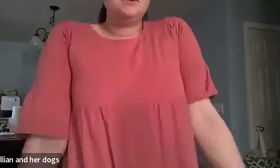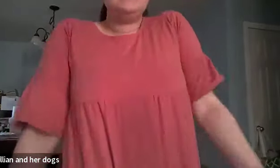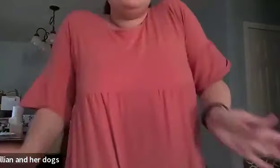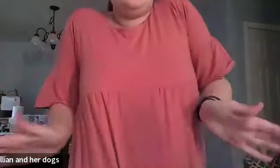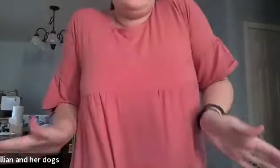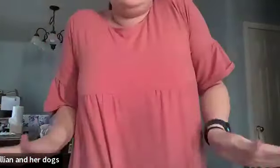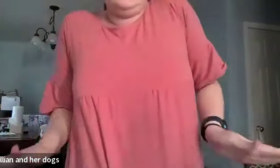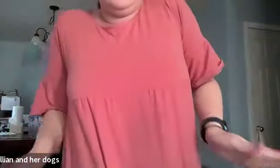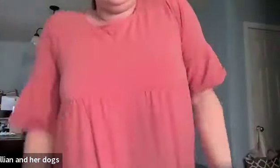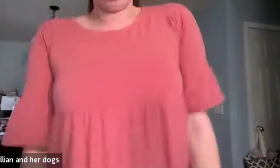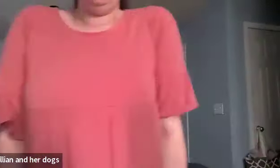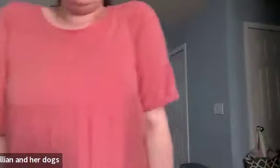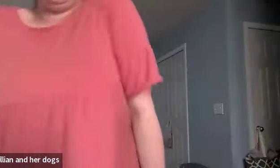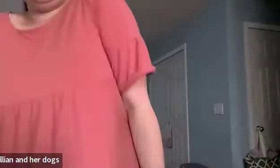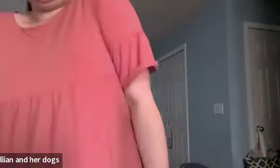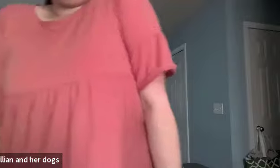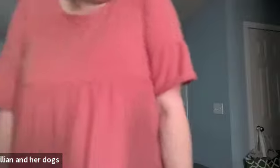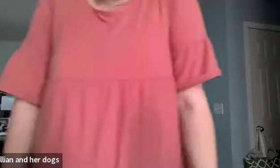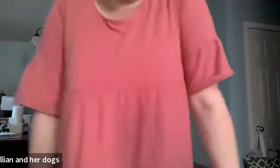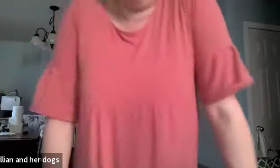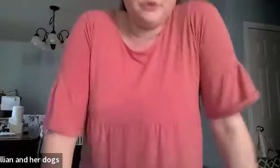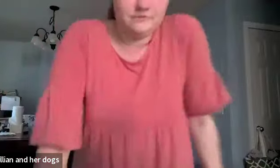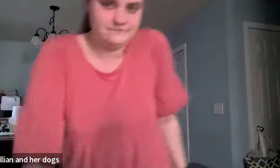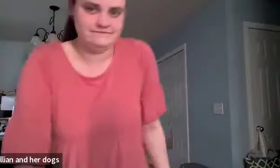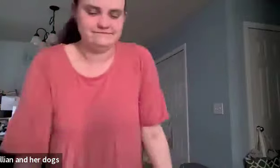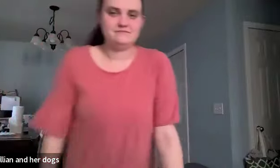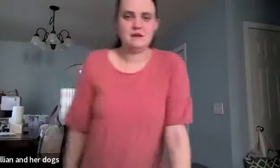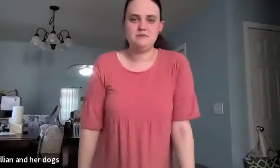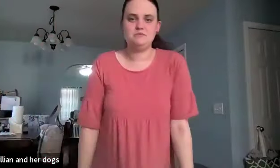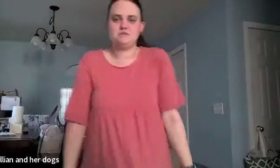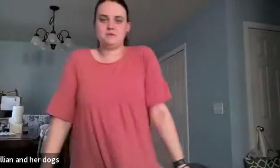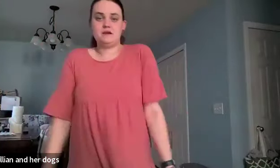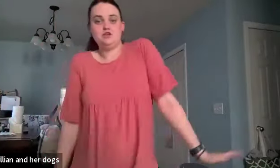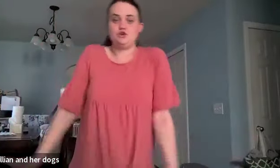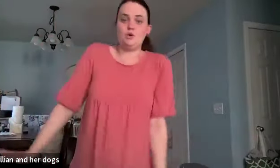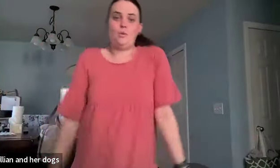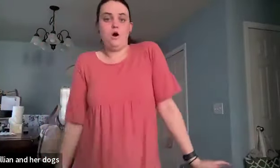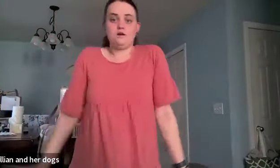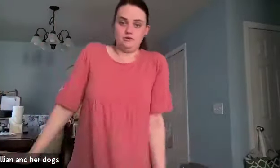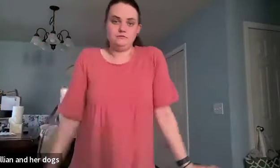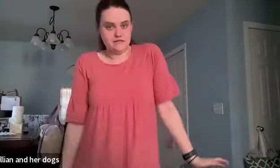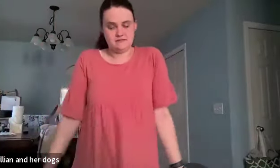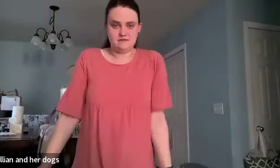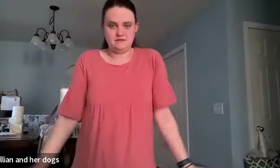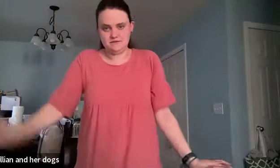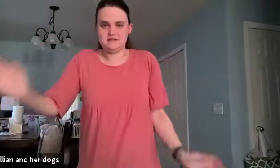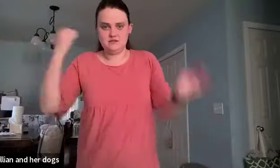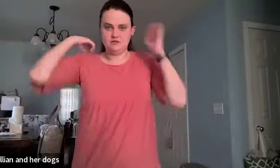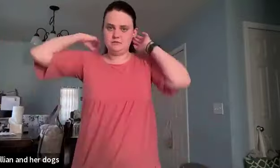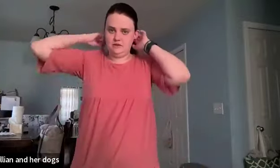You're gonna have your hands sticking out down on the side, and then you keep pushing my chair back. You're gonna waddle, basically. That's how you do a